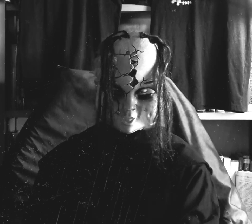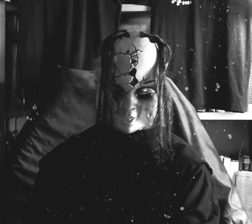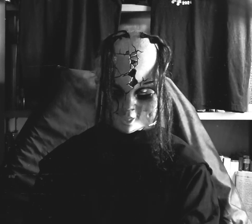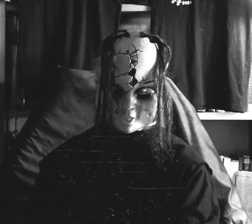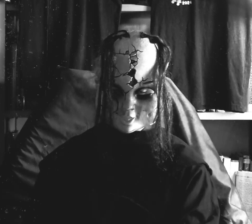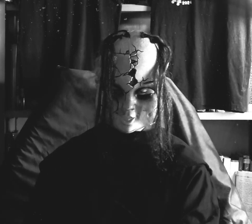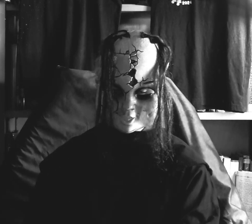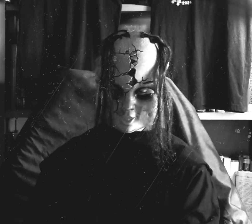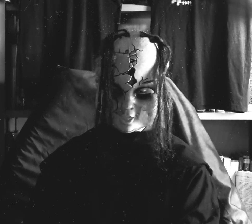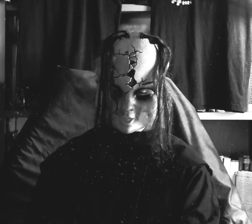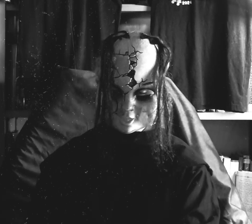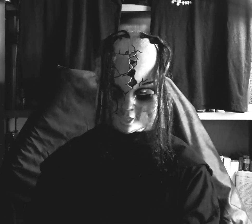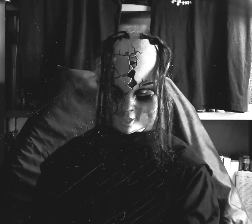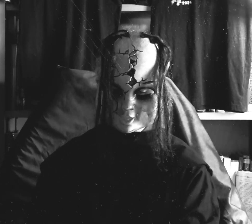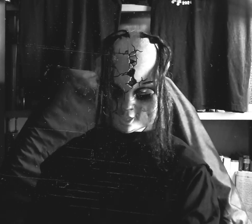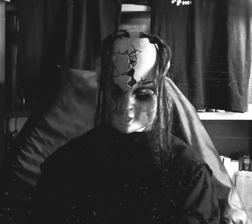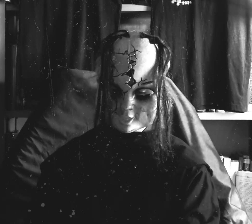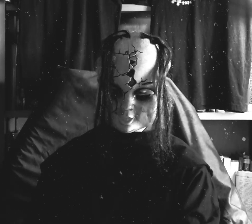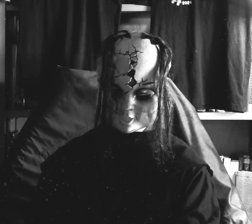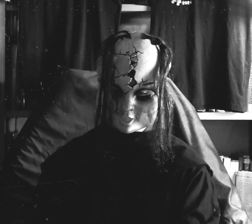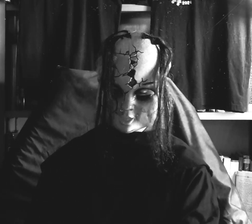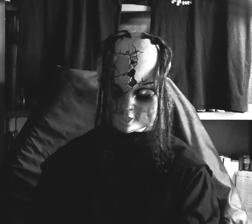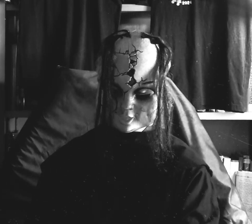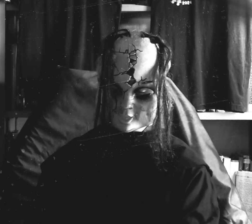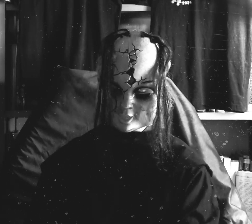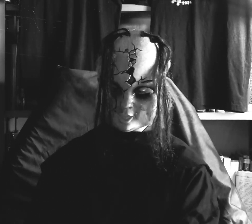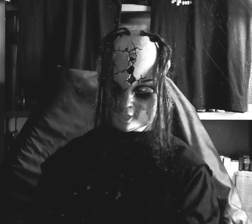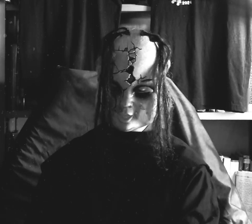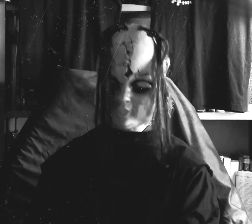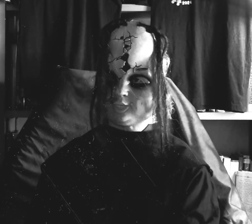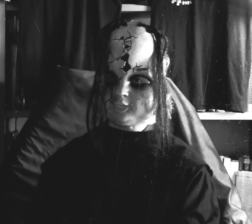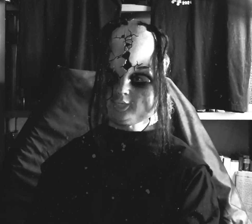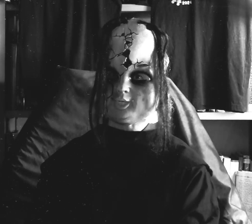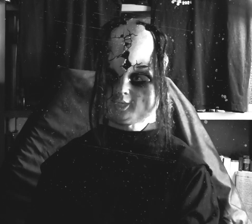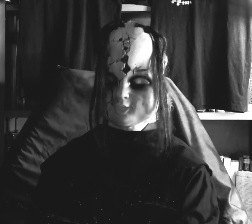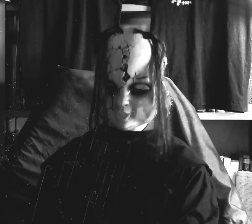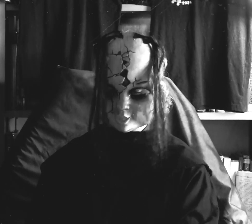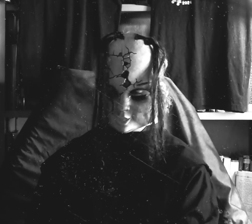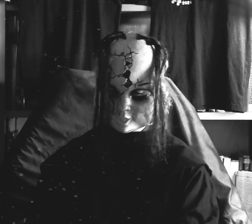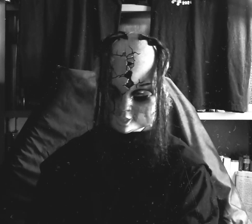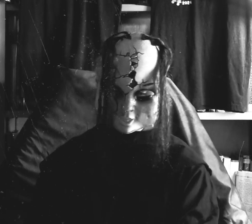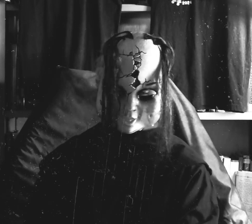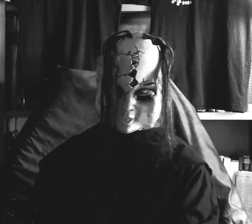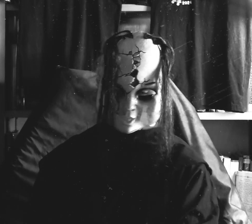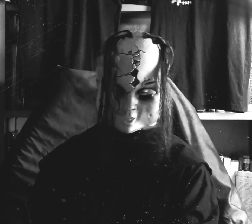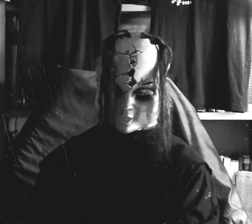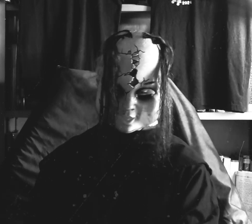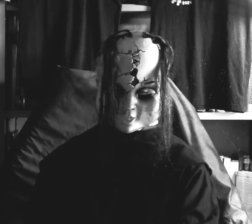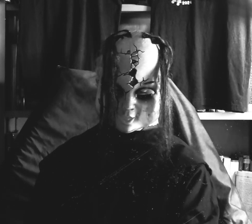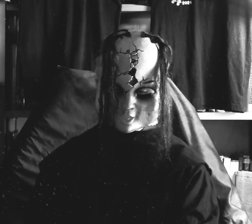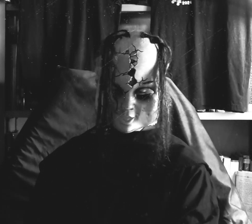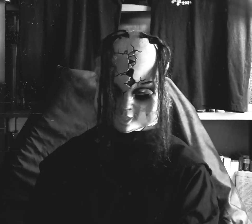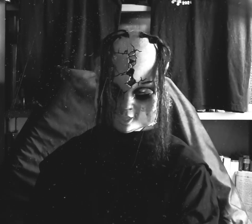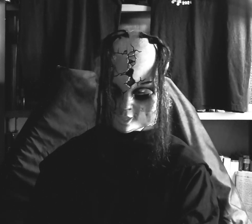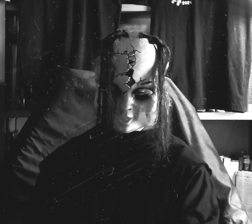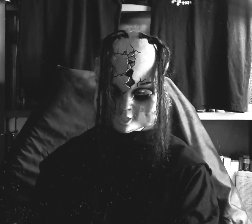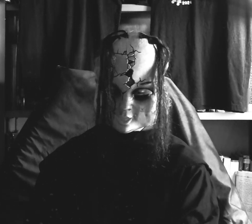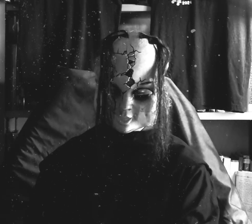When he came to her house in the evenings to play his guitar and serenade her, she wouldn't even come to the window.